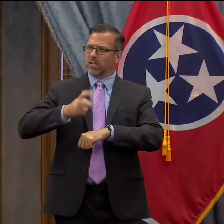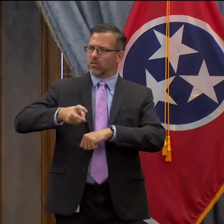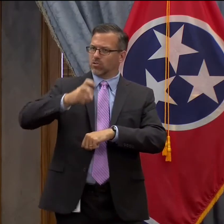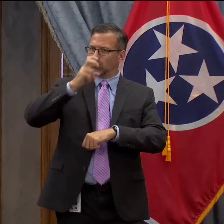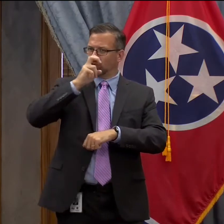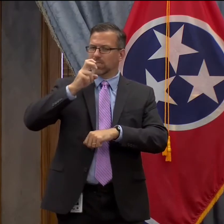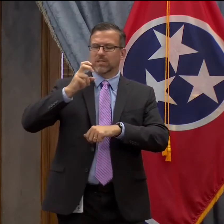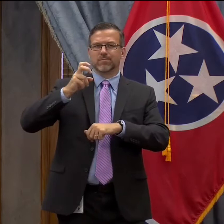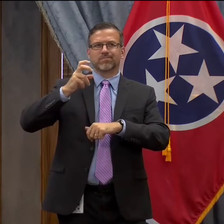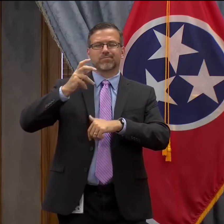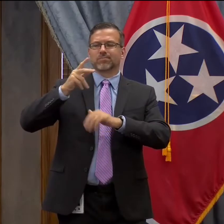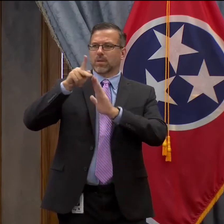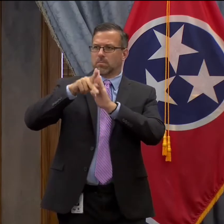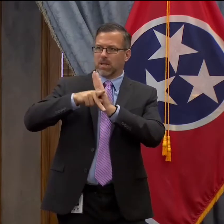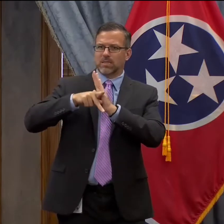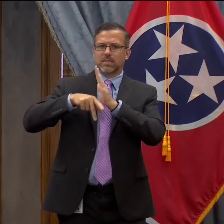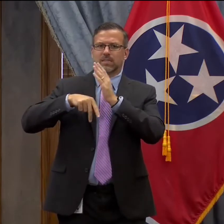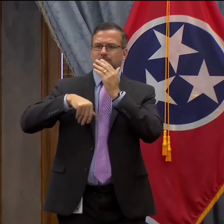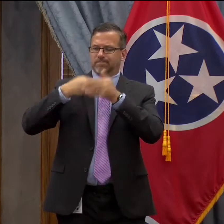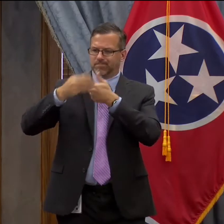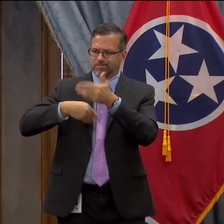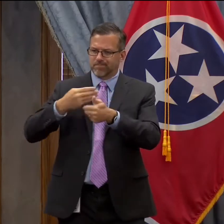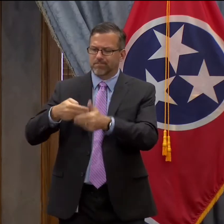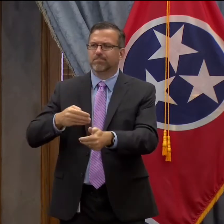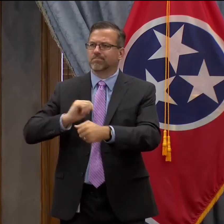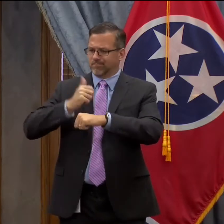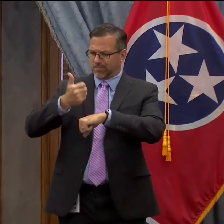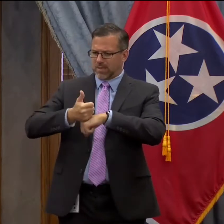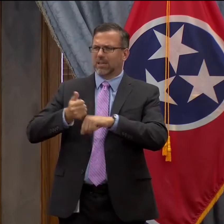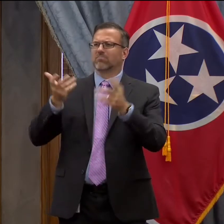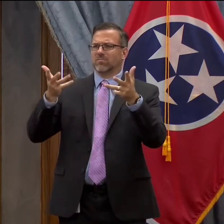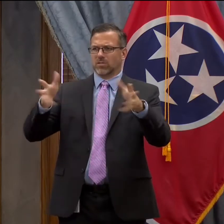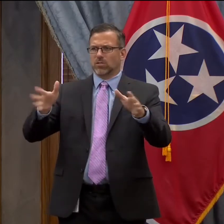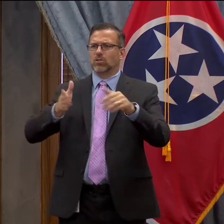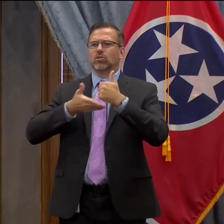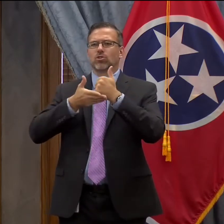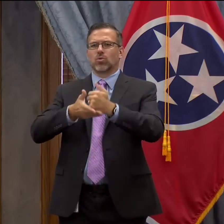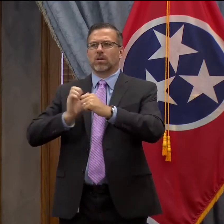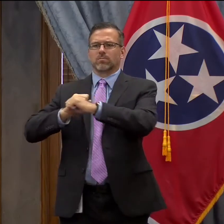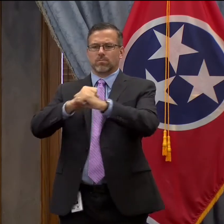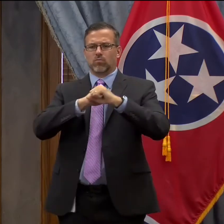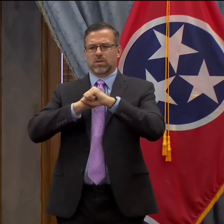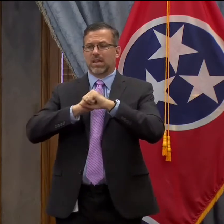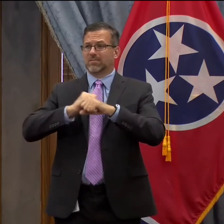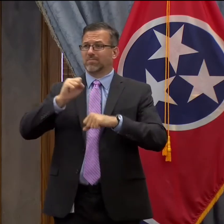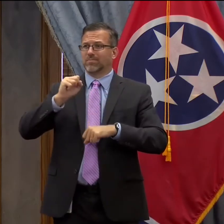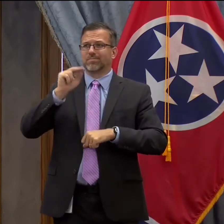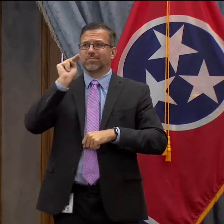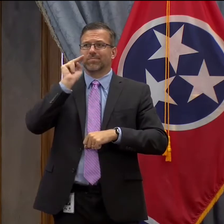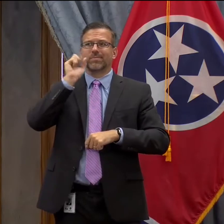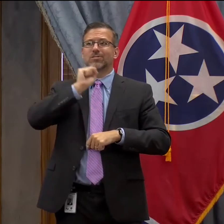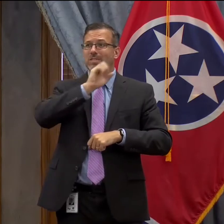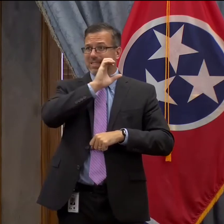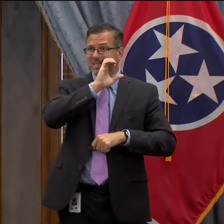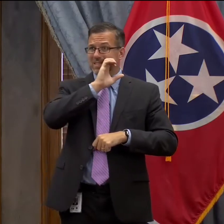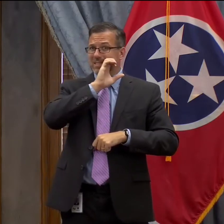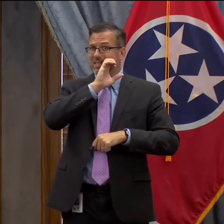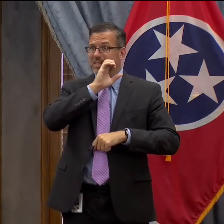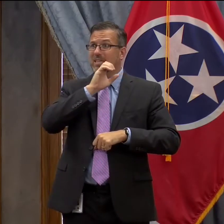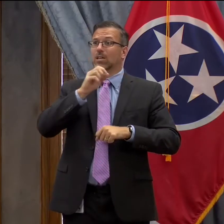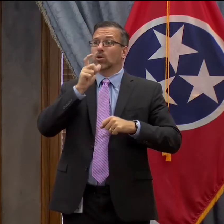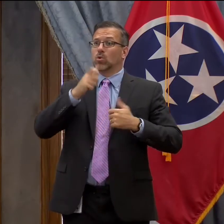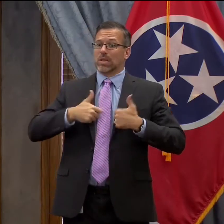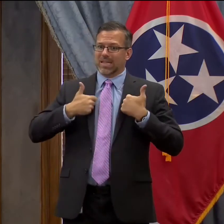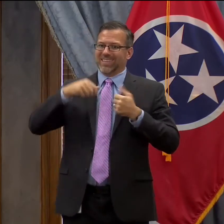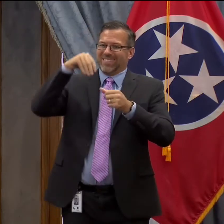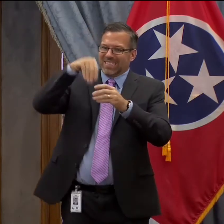very intentional strategy to protect the vulnerable in our nursing homes. And we will continue that strategy